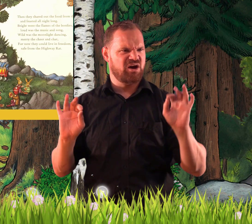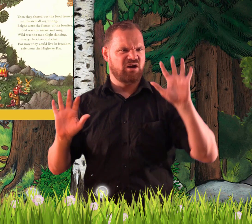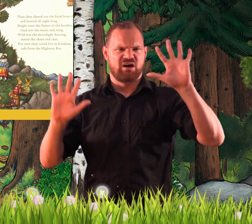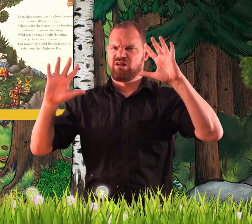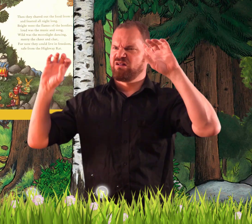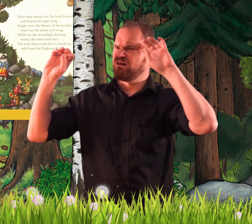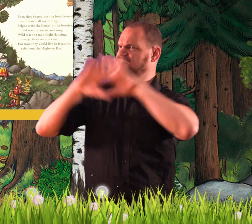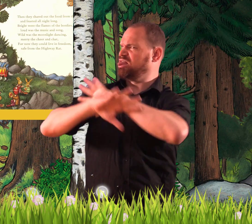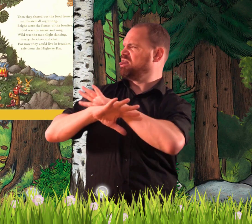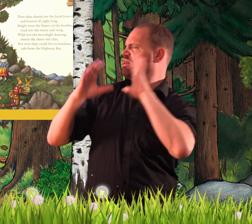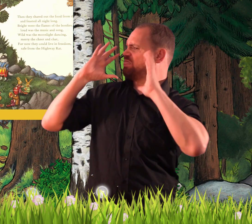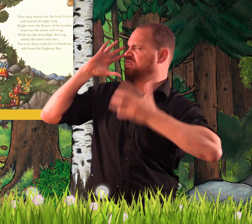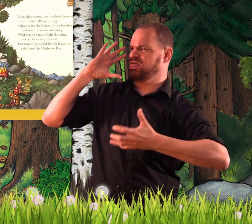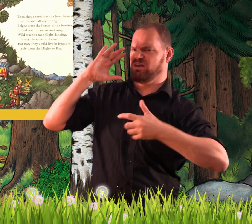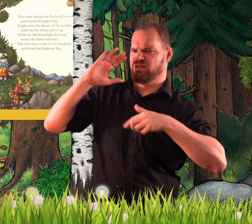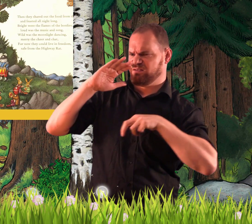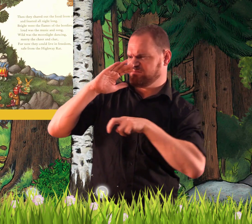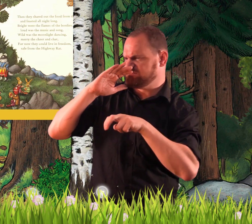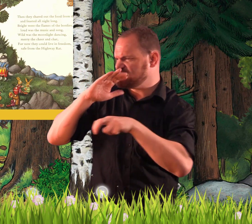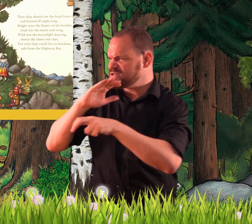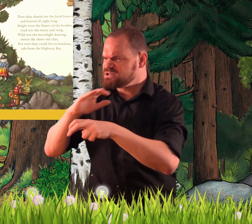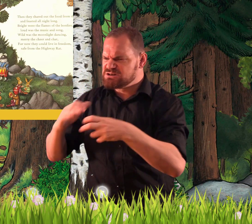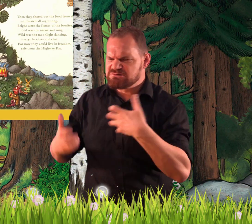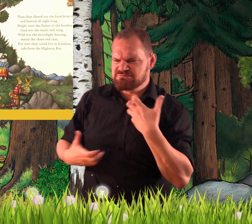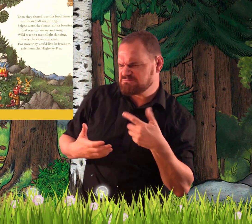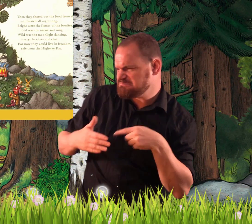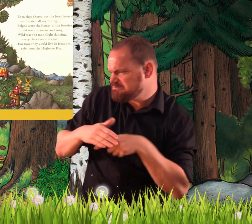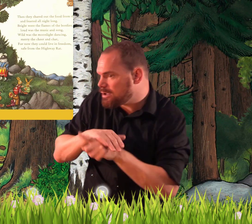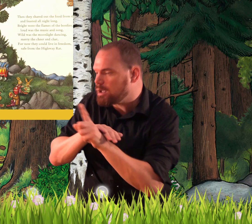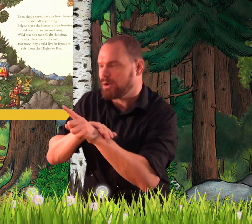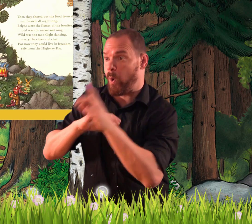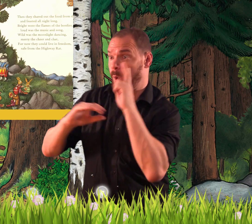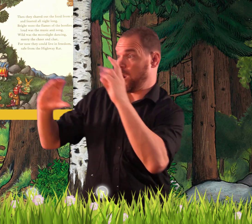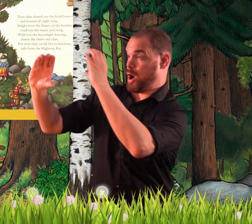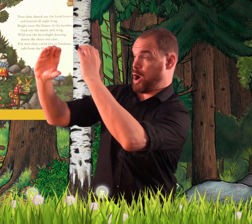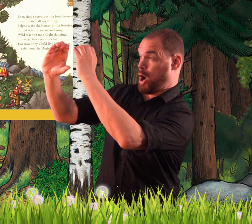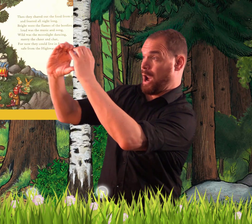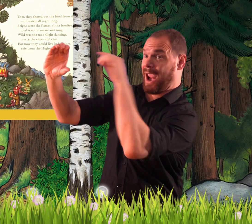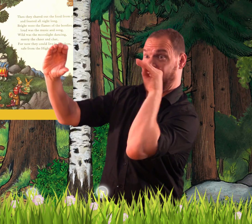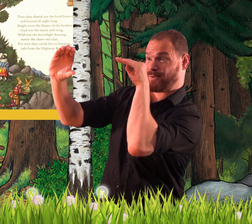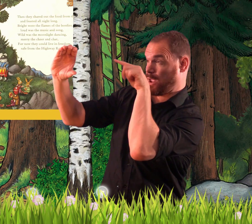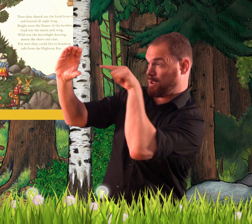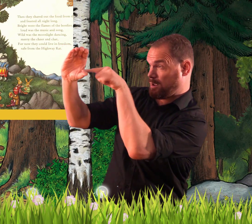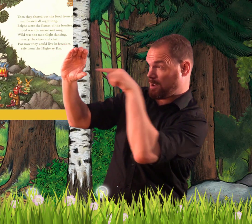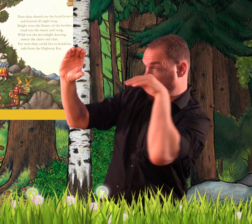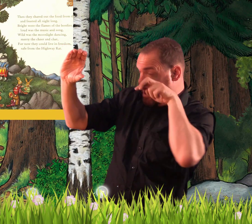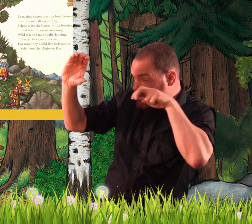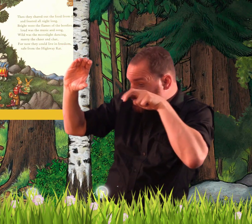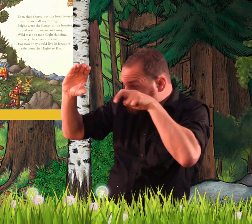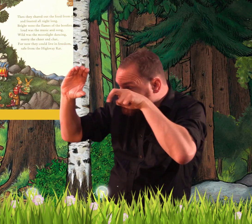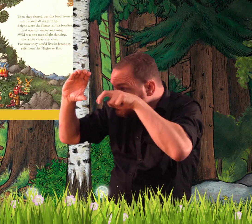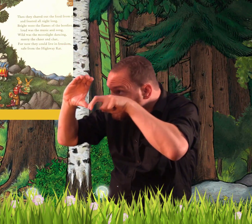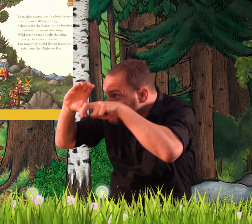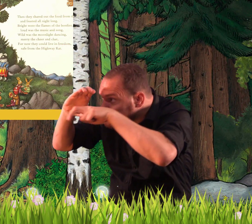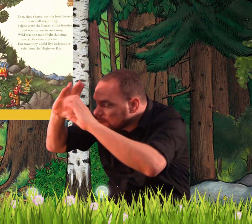rat was confused. He continued to wander till he found his way out of the